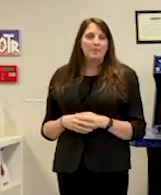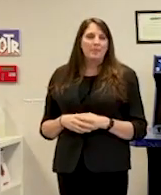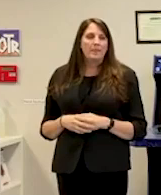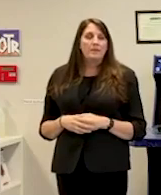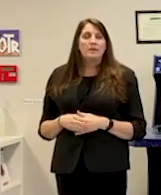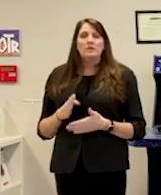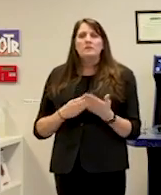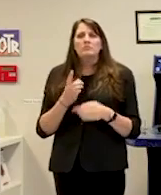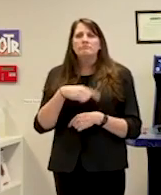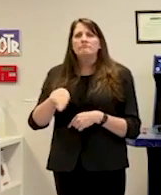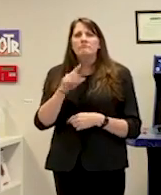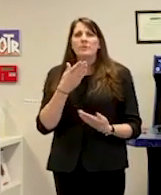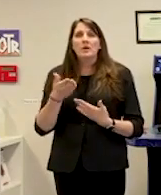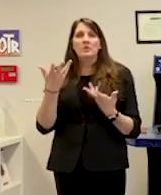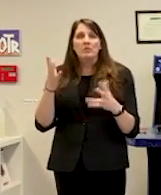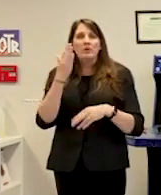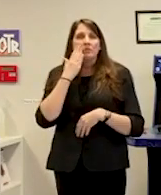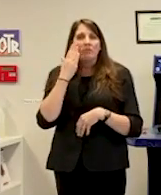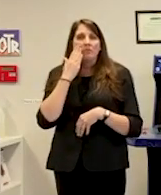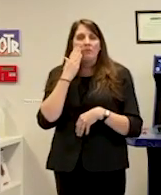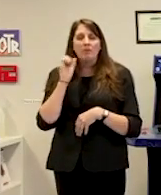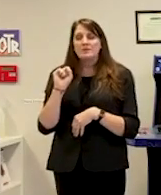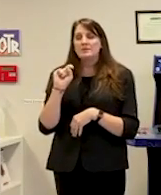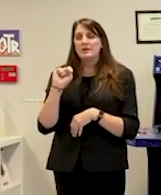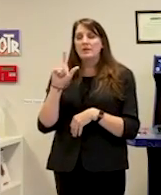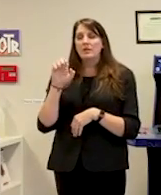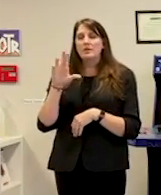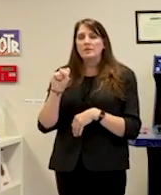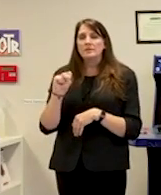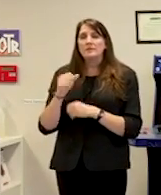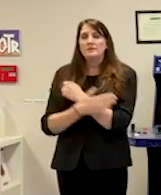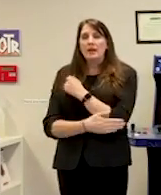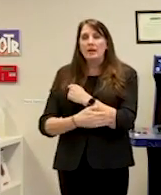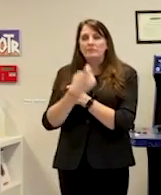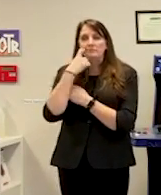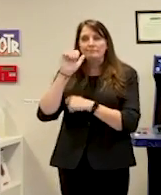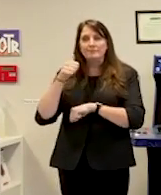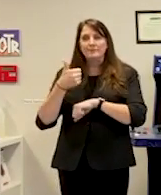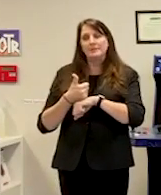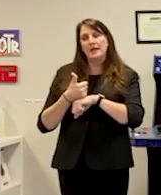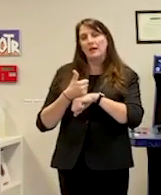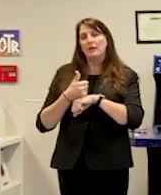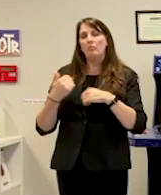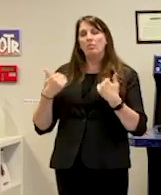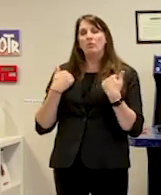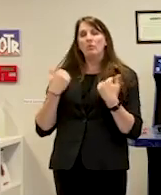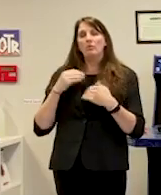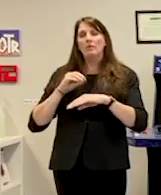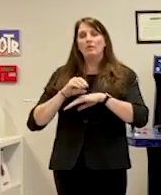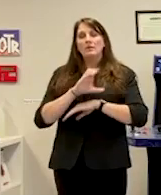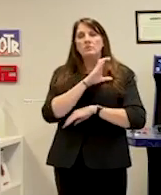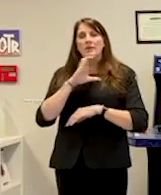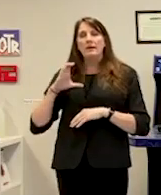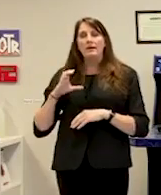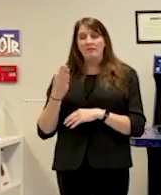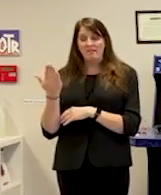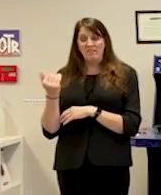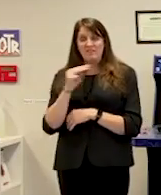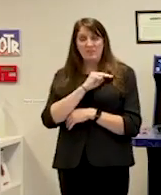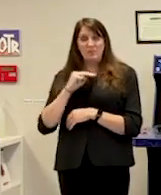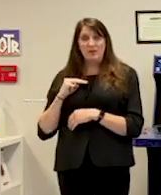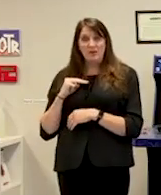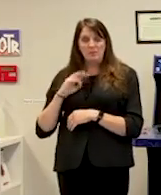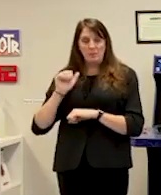And some of you may have heard that St. Louis County recently created the Youth Advisory Council. And this 15-member council was appointed